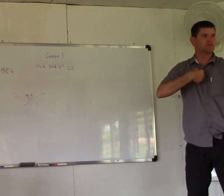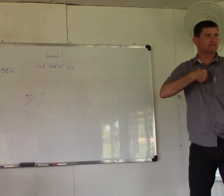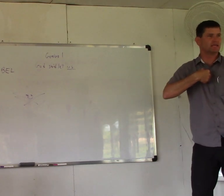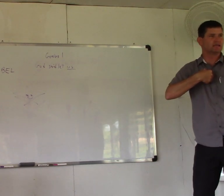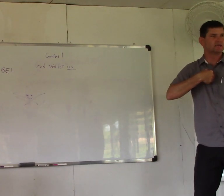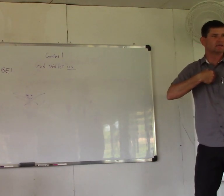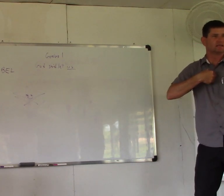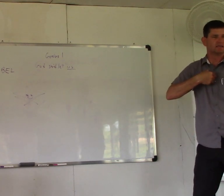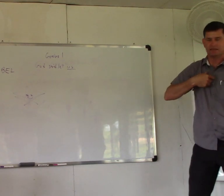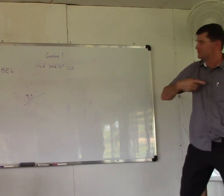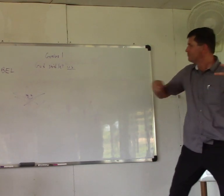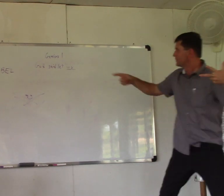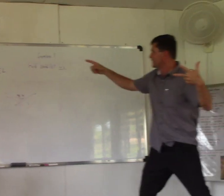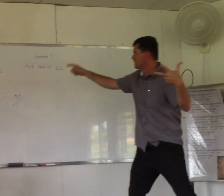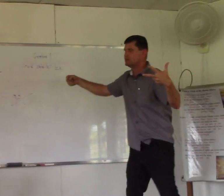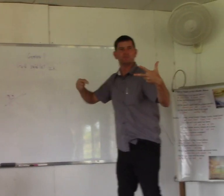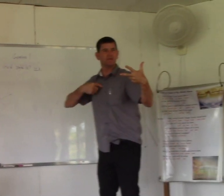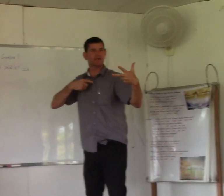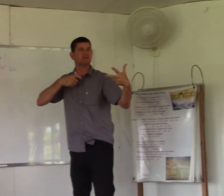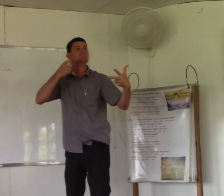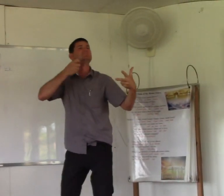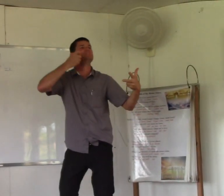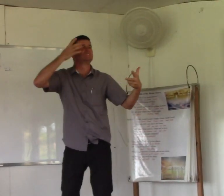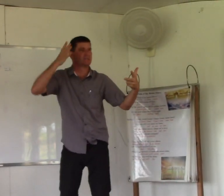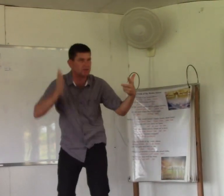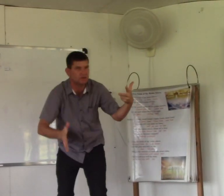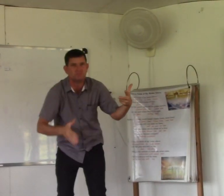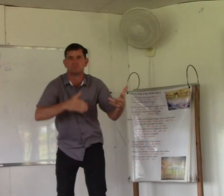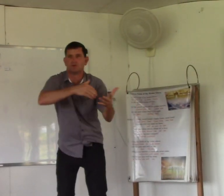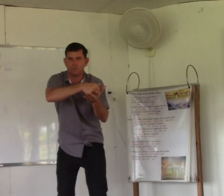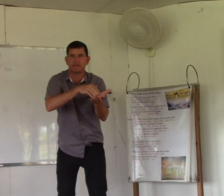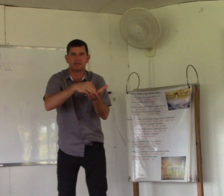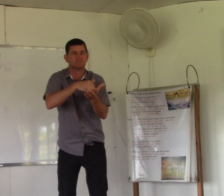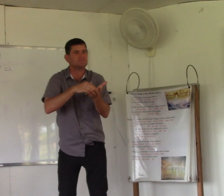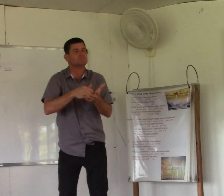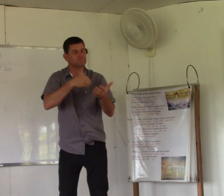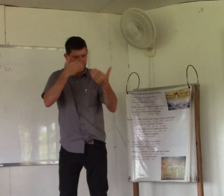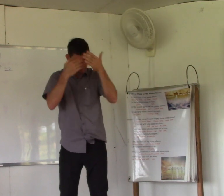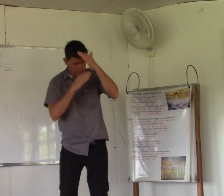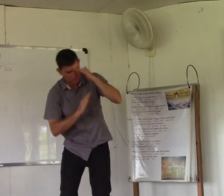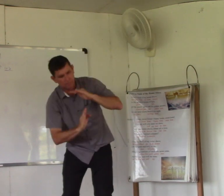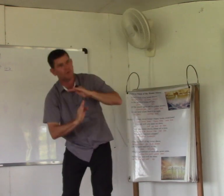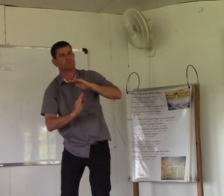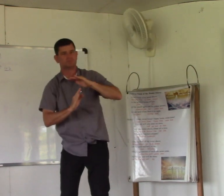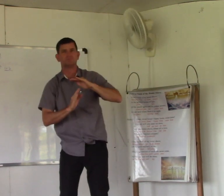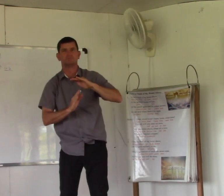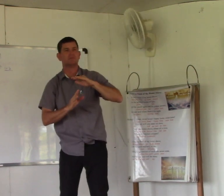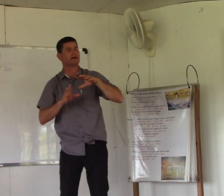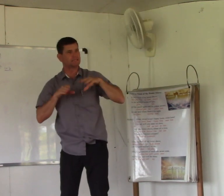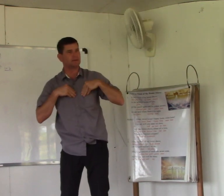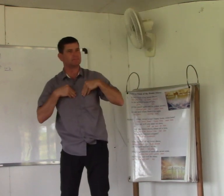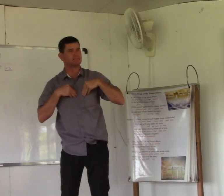thing, me. Sinner, weak, humble, accept.